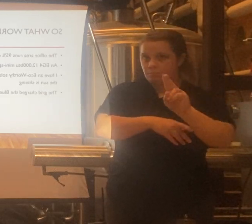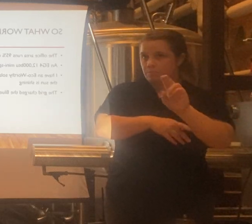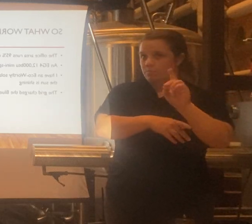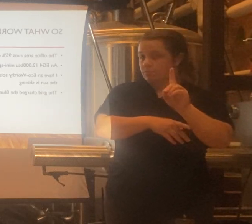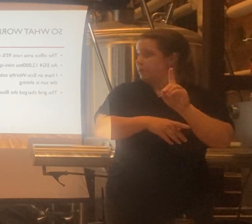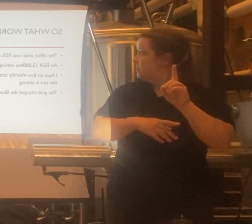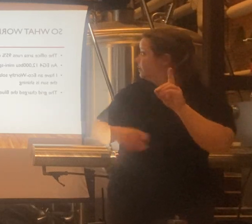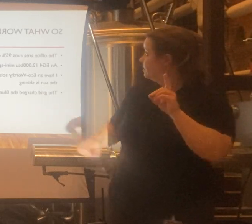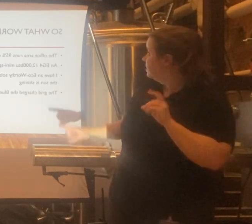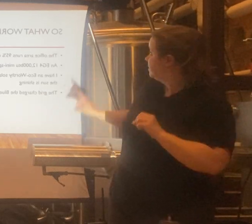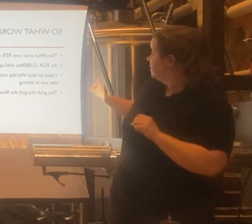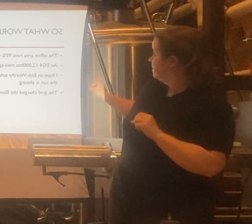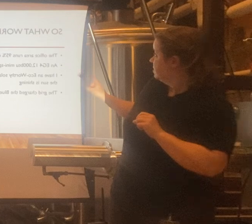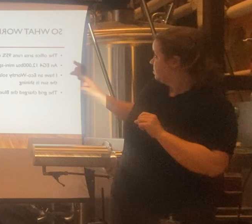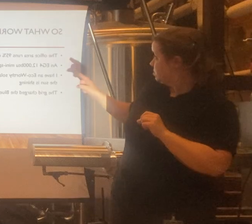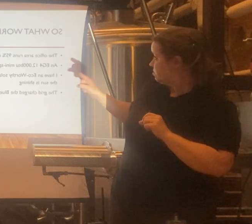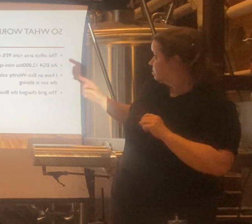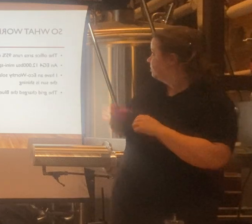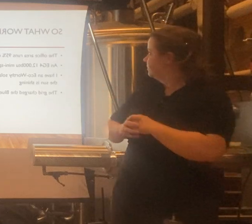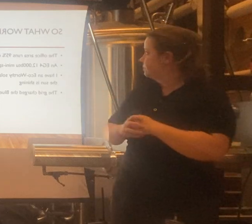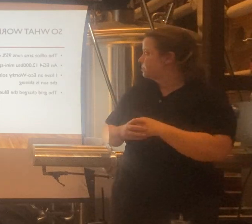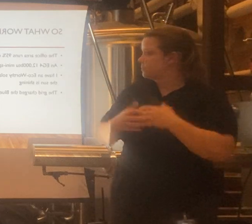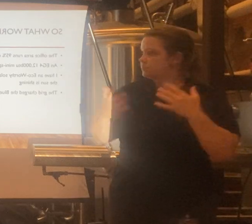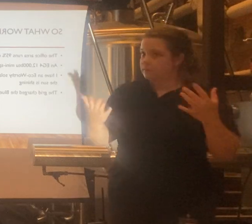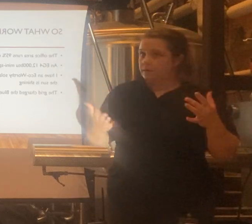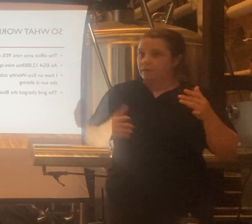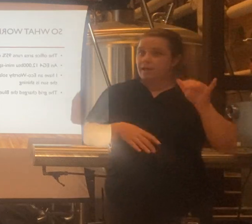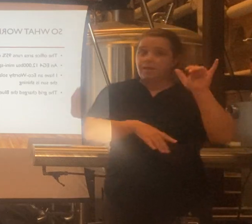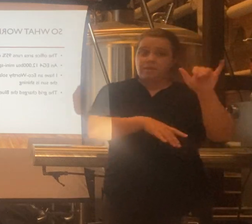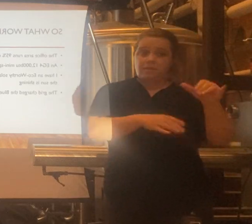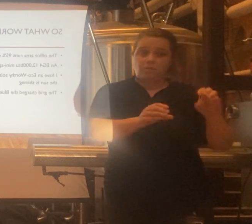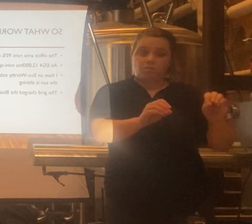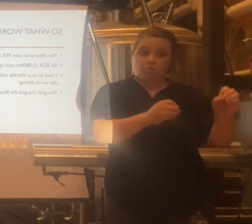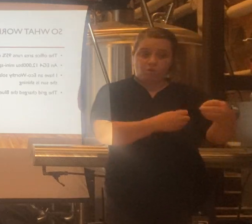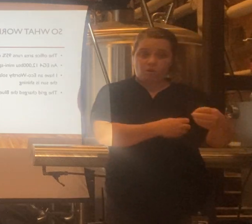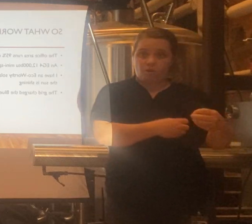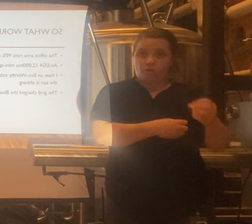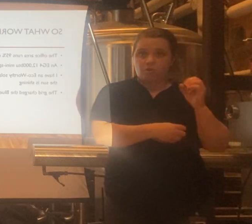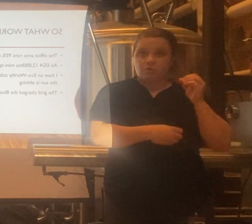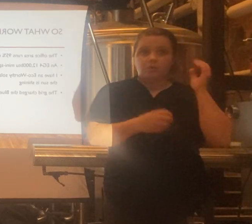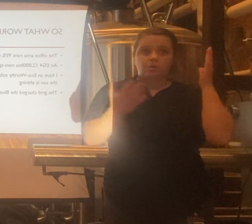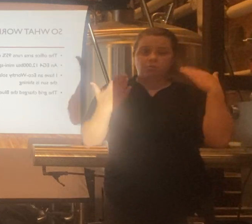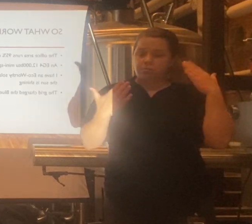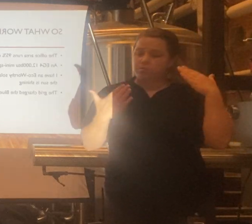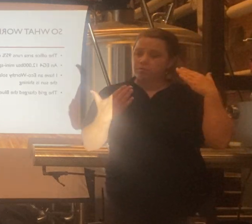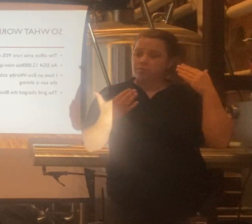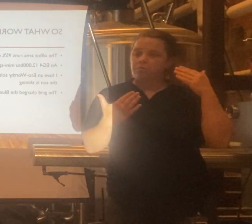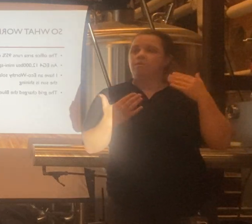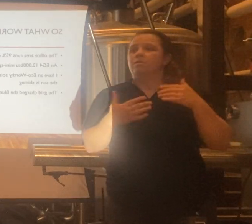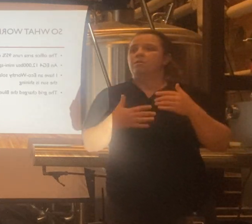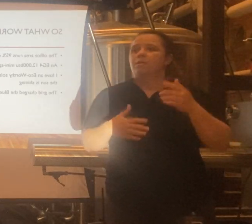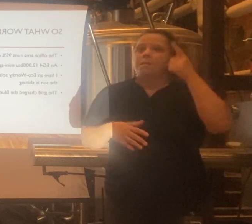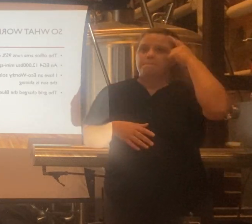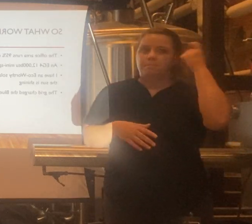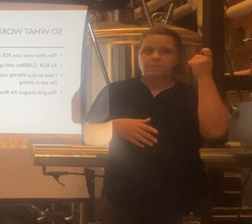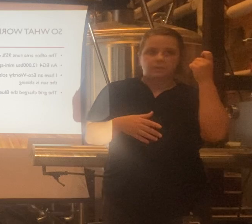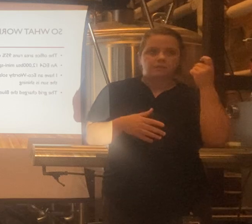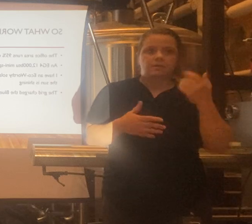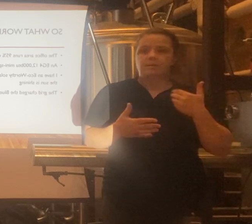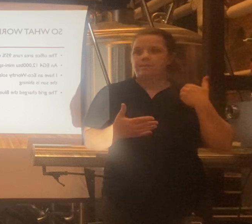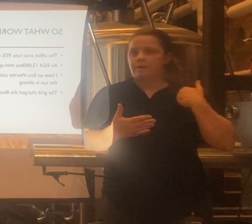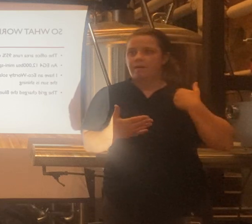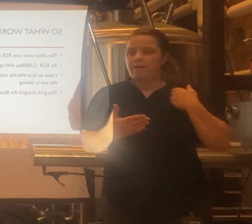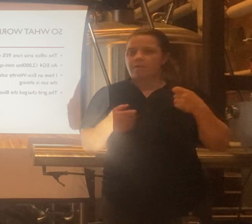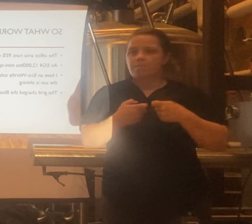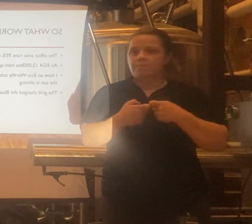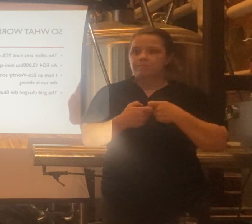room was actually cool because it had solar power during the day and then the Blue Eddy that's in the trailer at night.